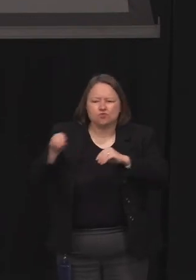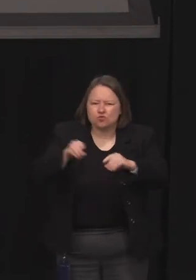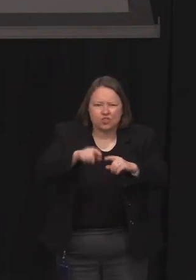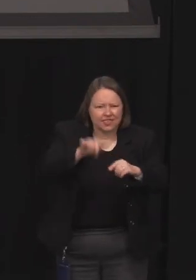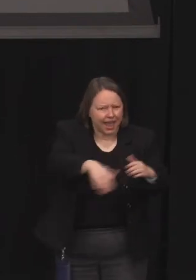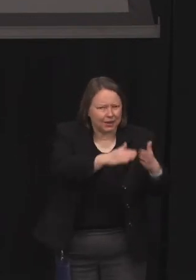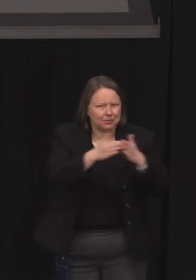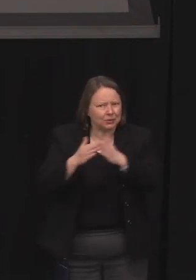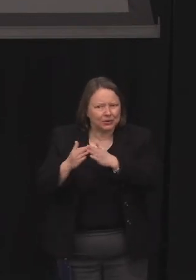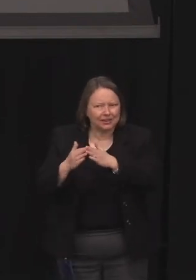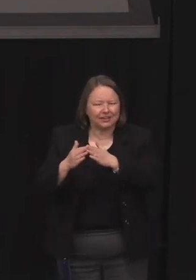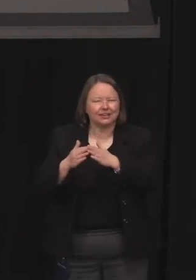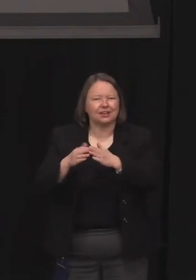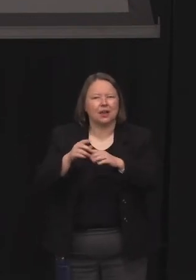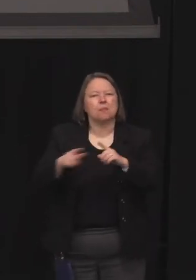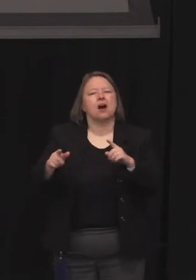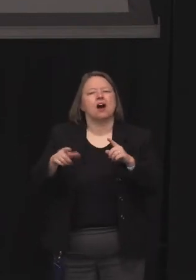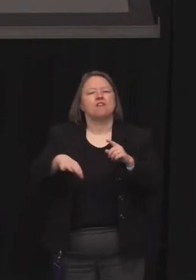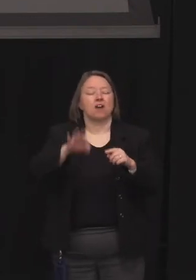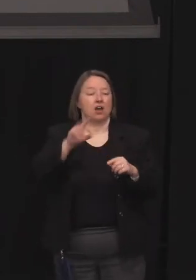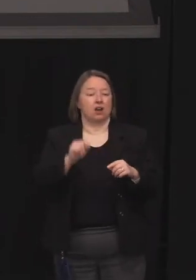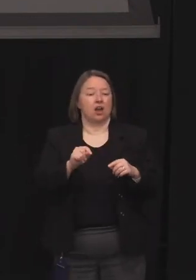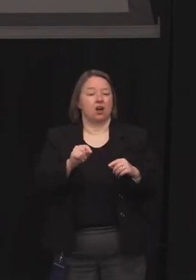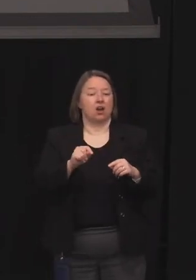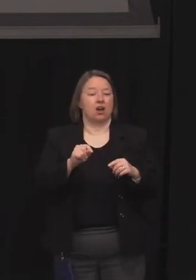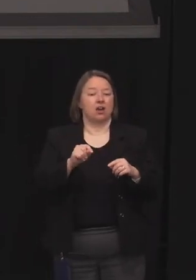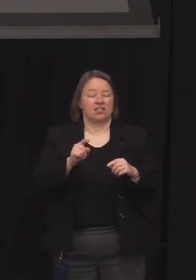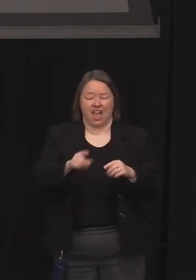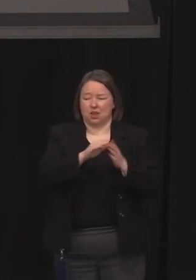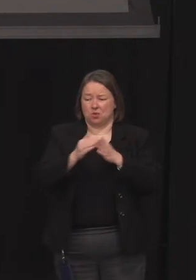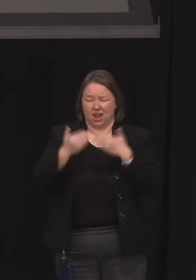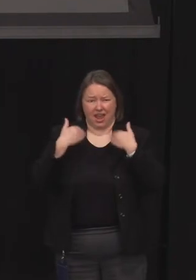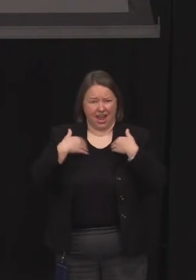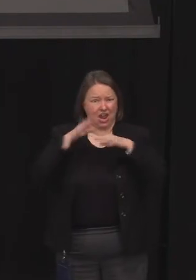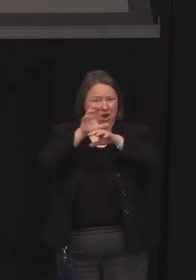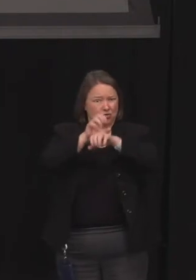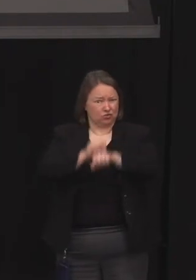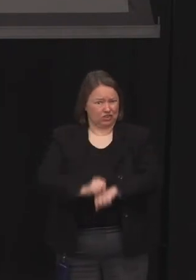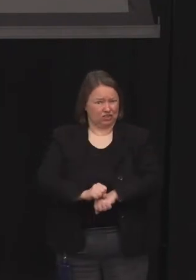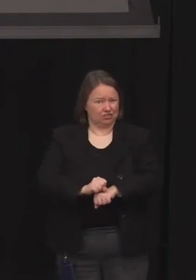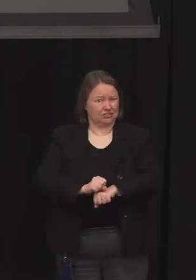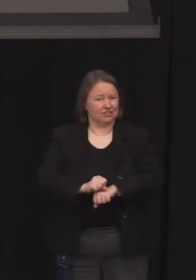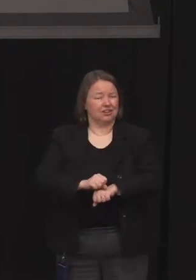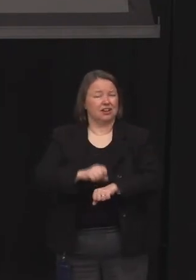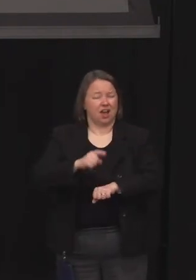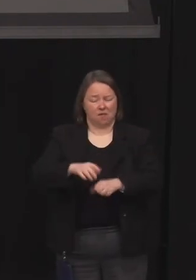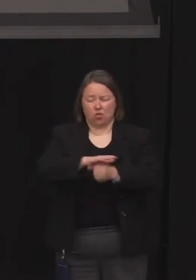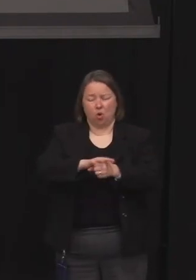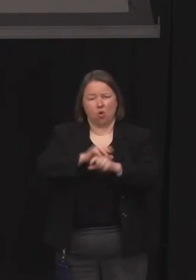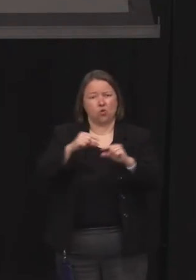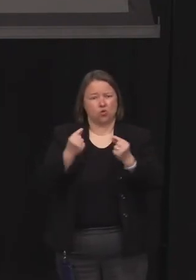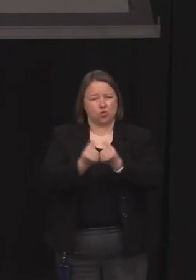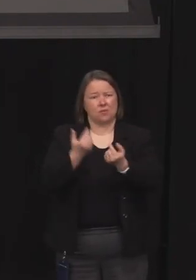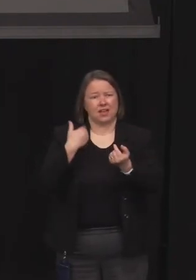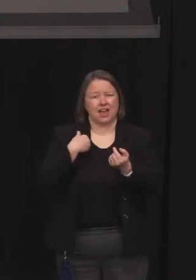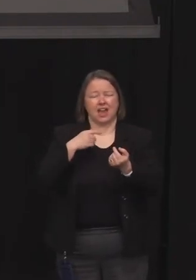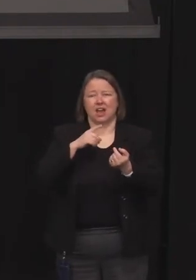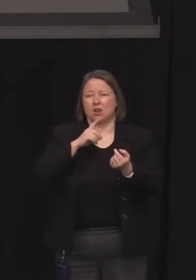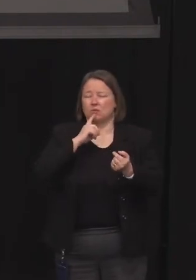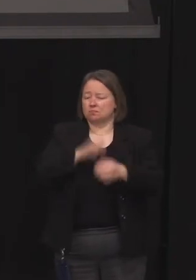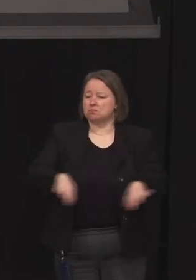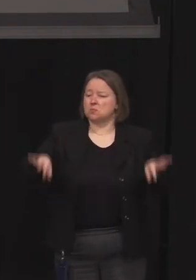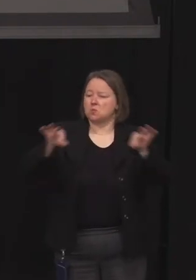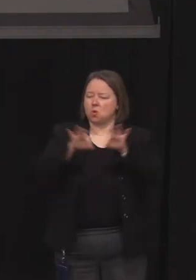community. But he found out that there was a tradition in the community of a local group that included some prominent